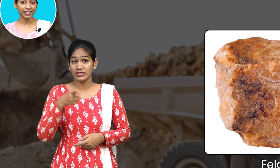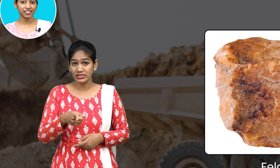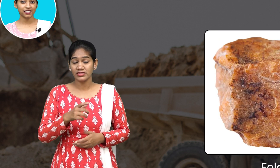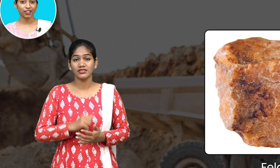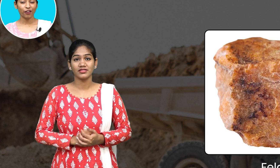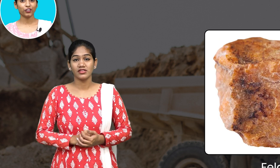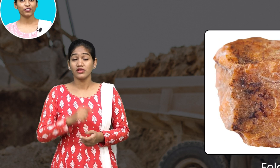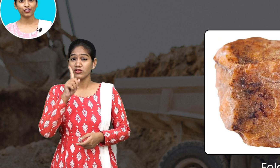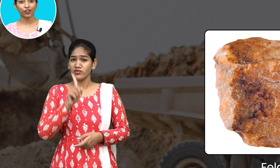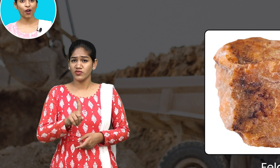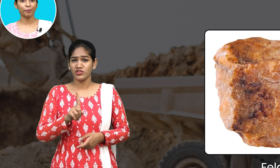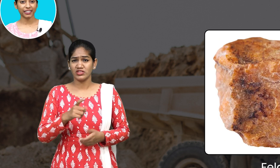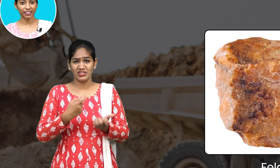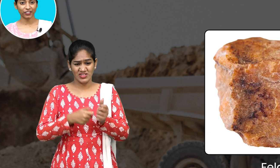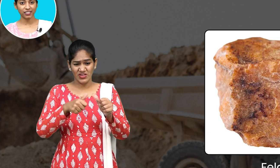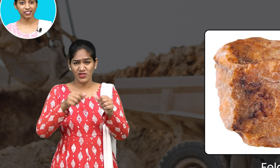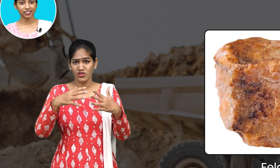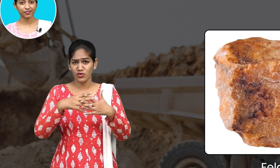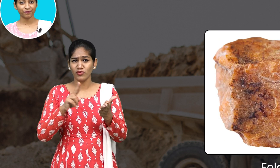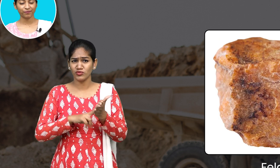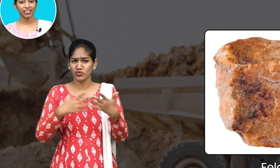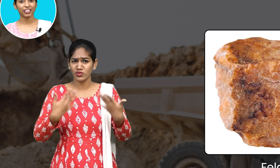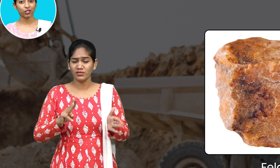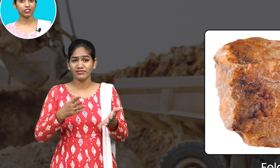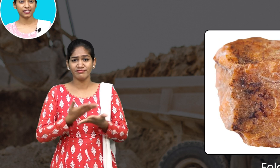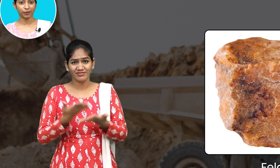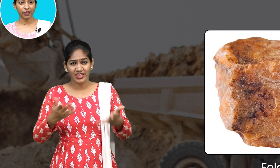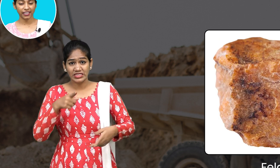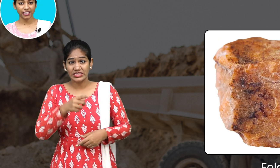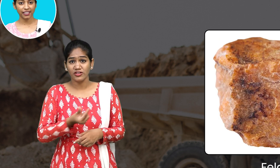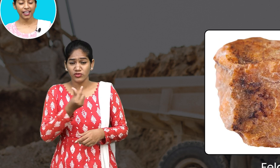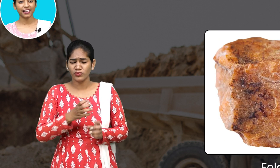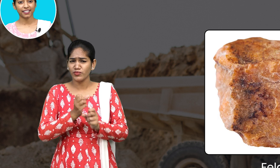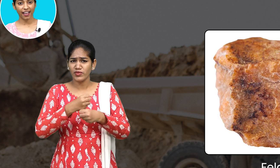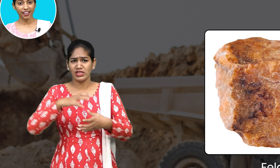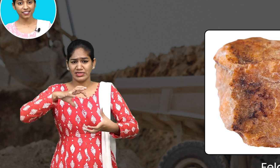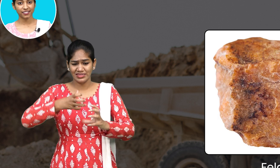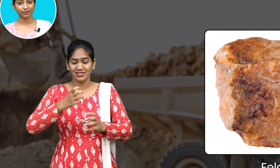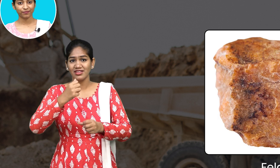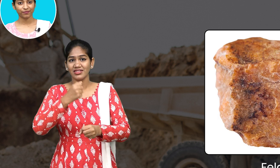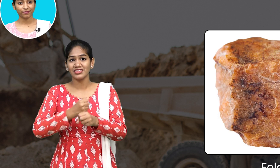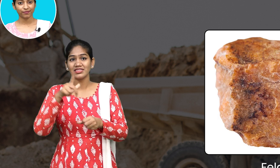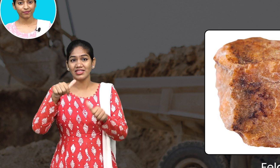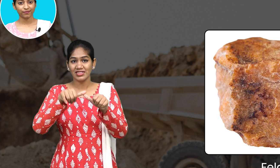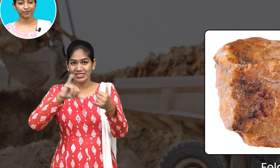It is one of the raw materials used in making glass